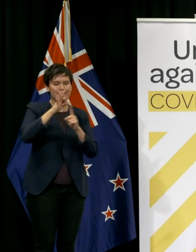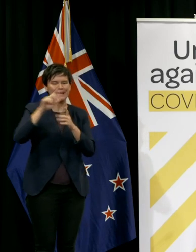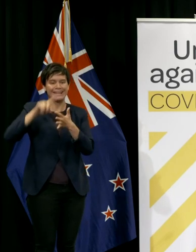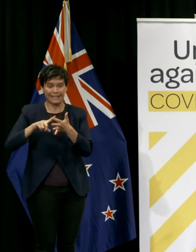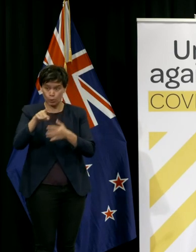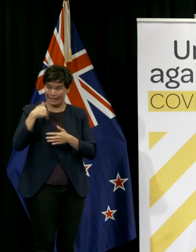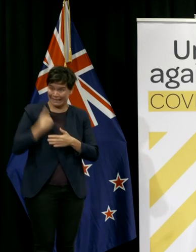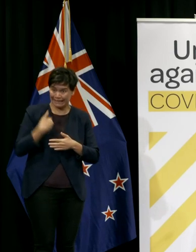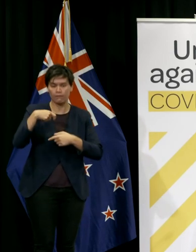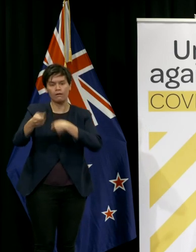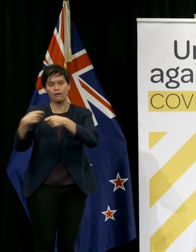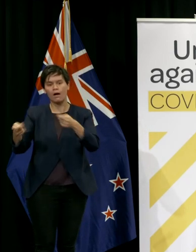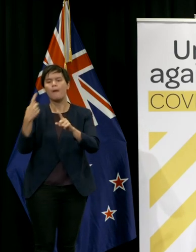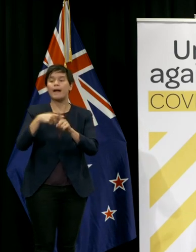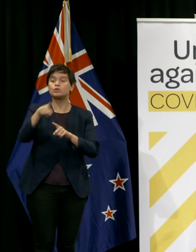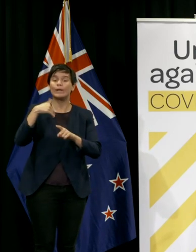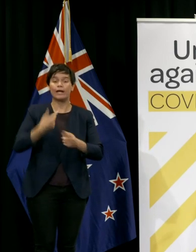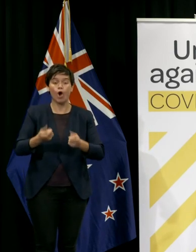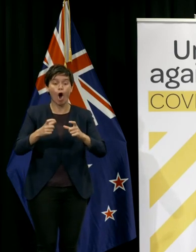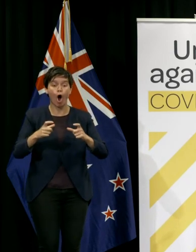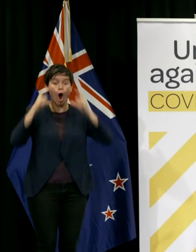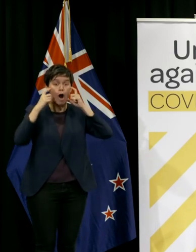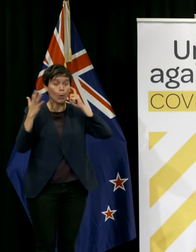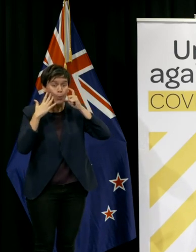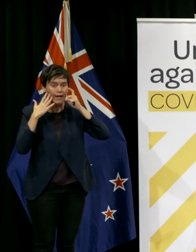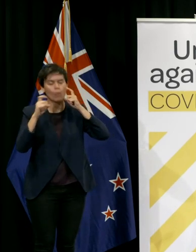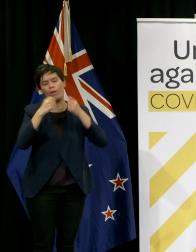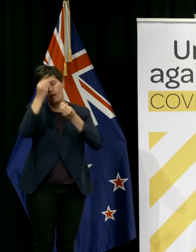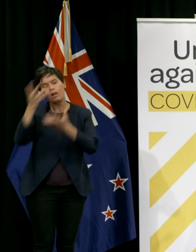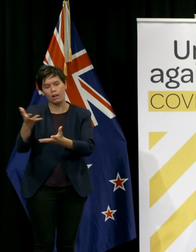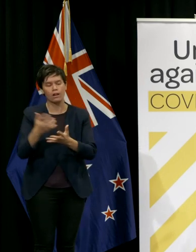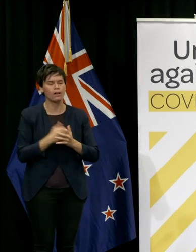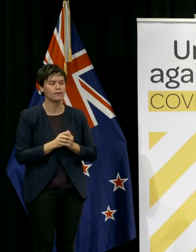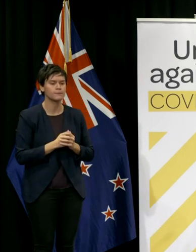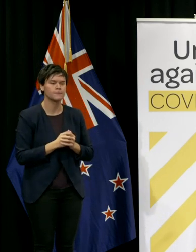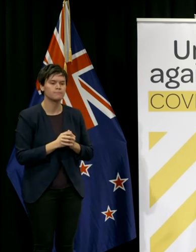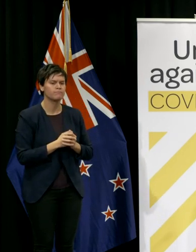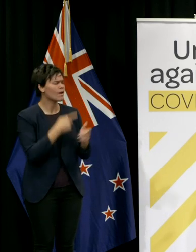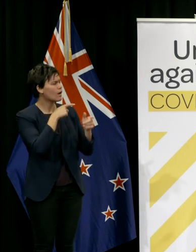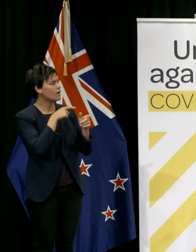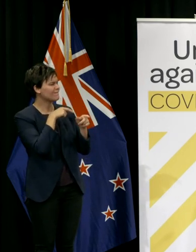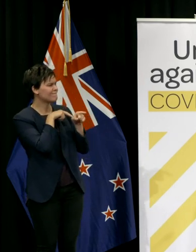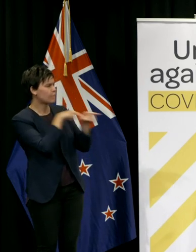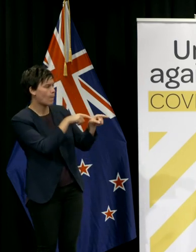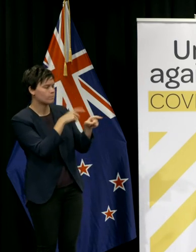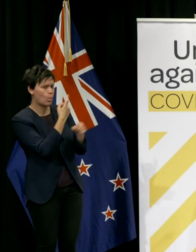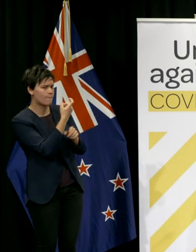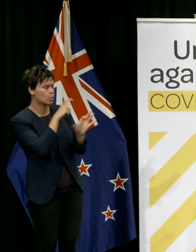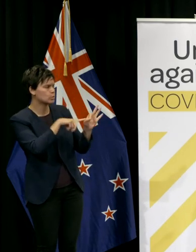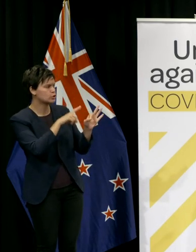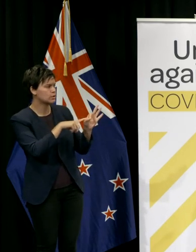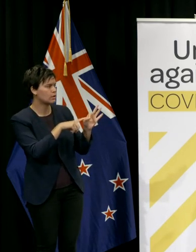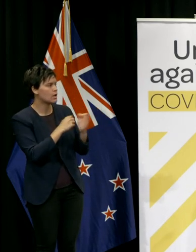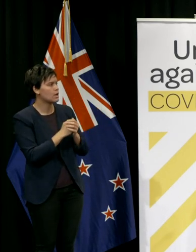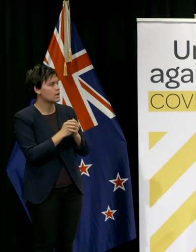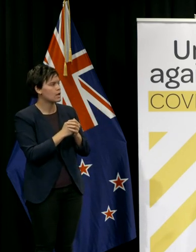to wear PPE, that will help provide clarity for everyone. Sorry, one more after that. And we'll finish this. Is it supply